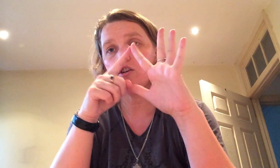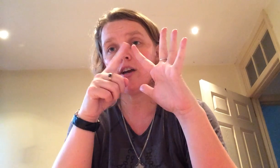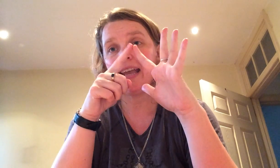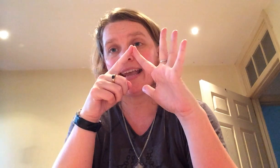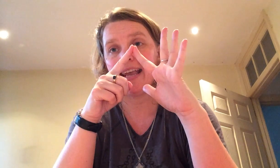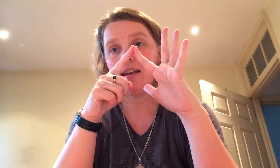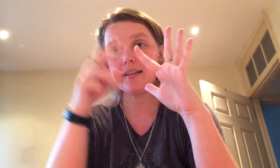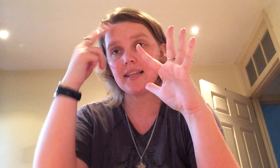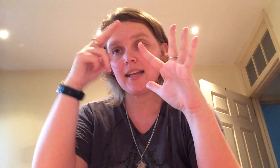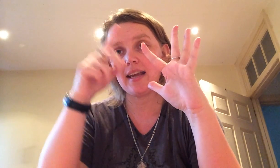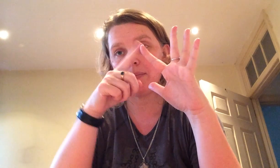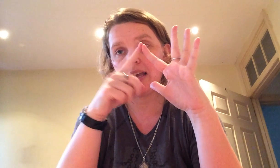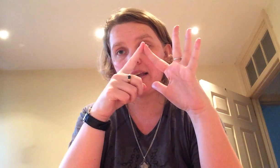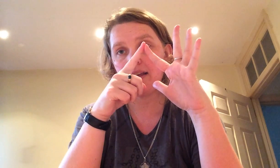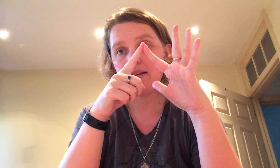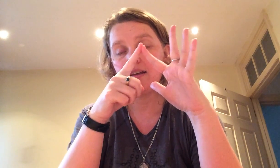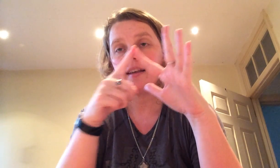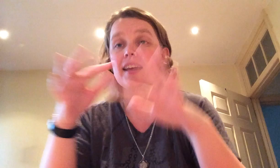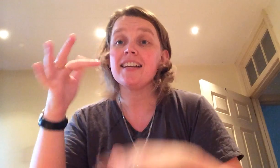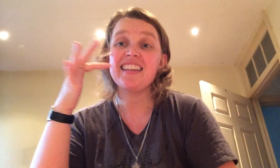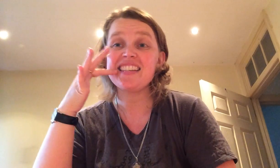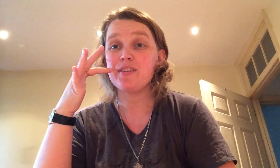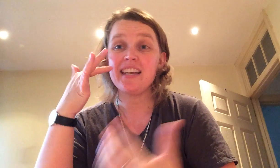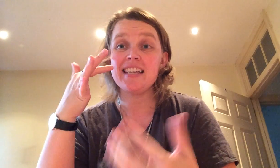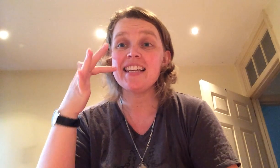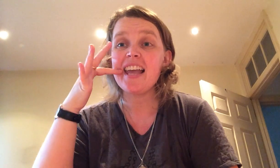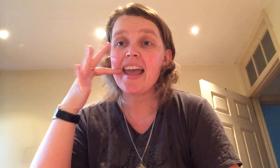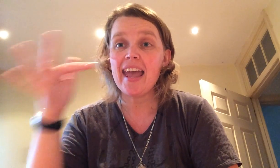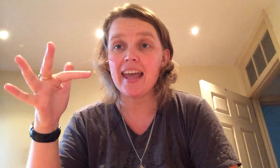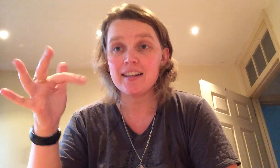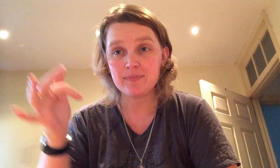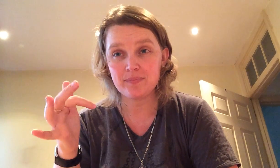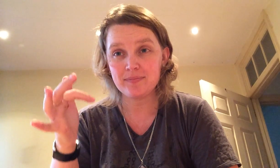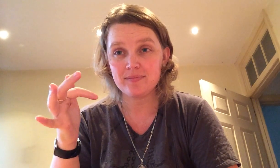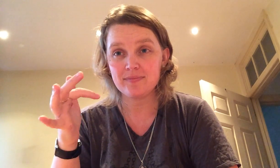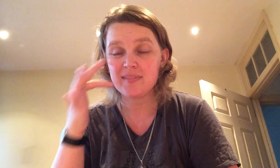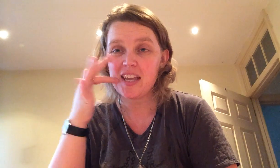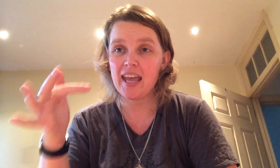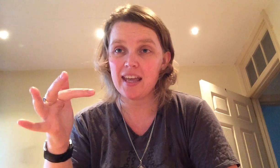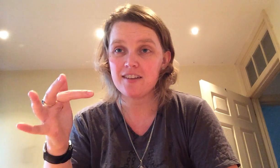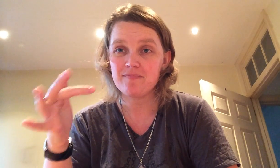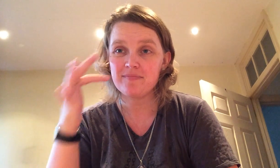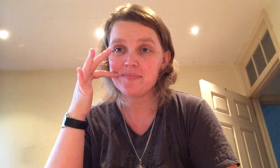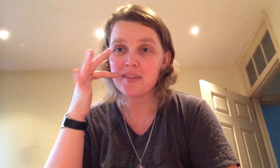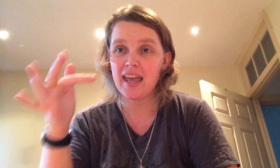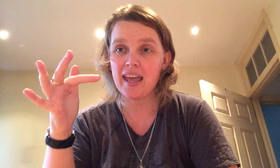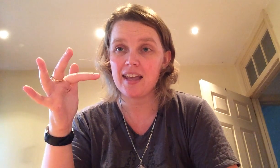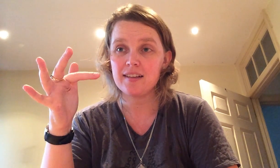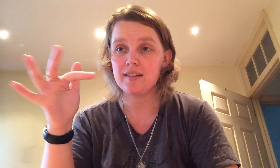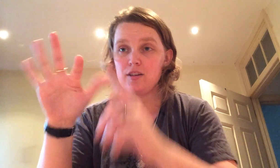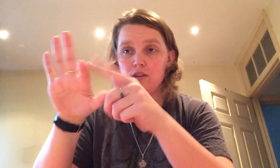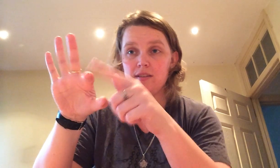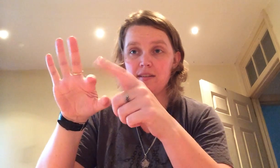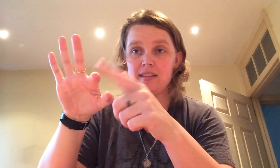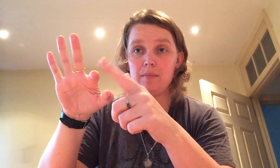got E is the name, E, and that's pretty easy. E, E, E. And you use the same